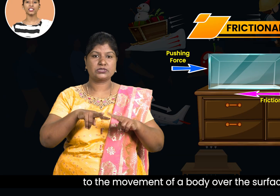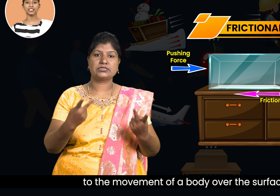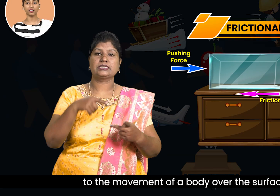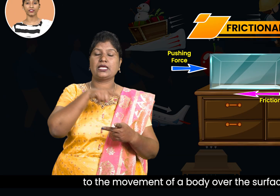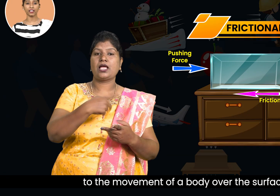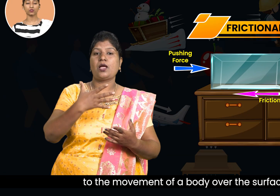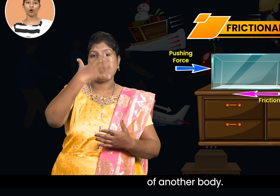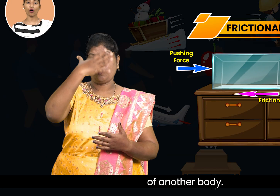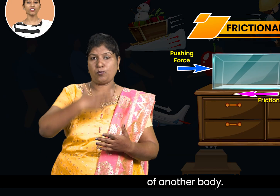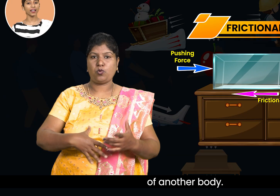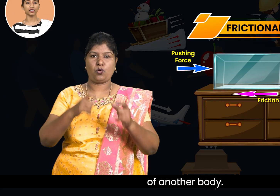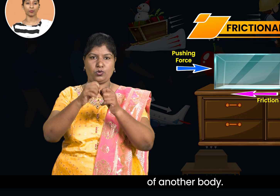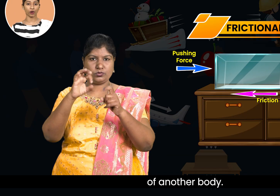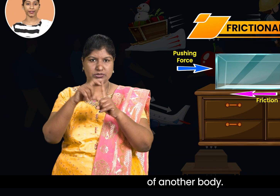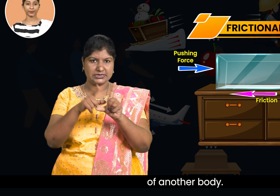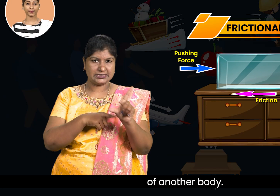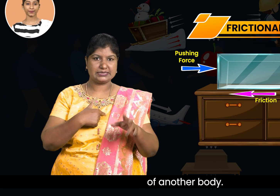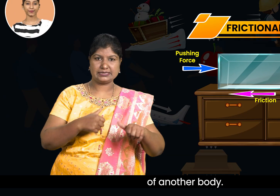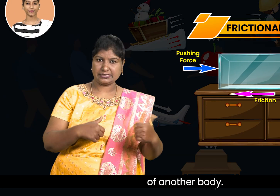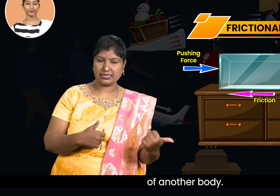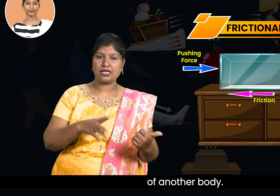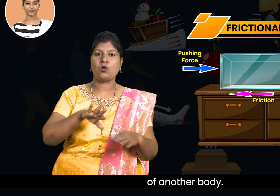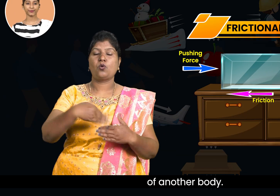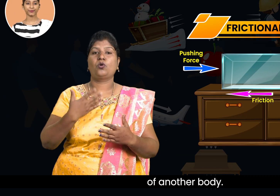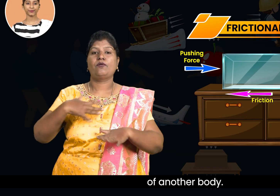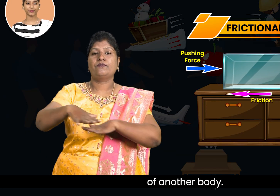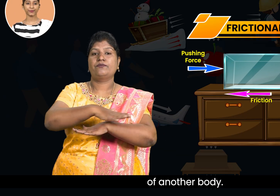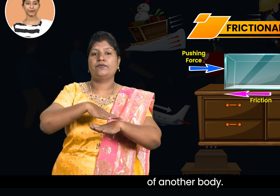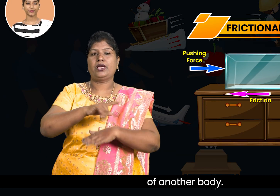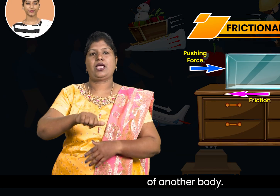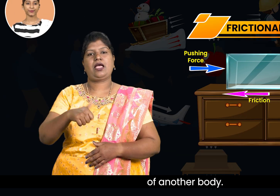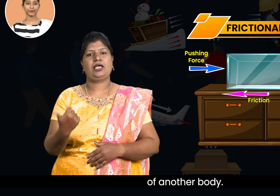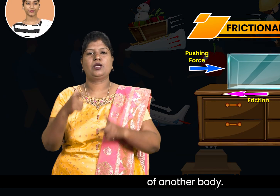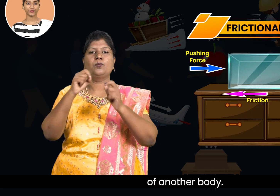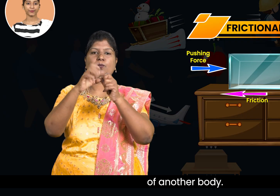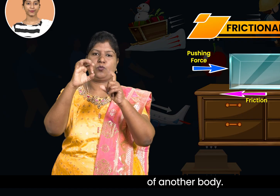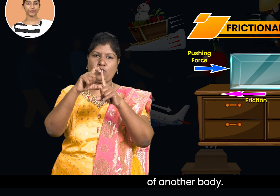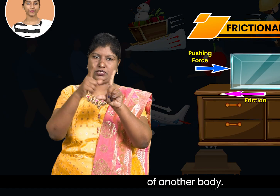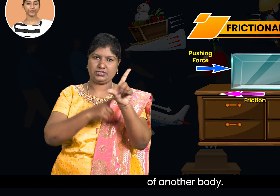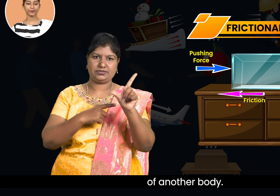over the surface of another body.